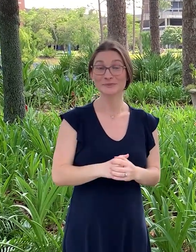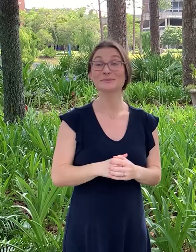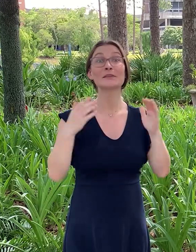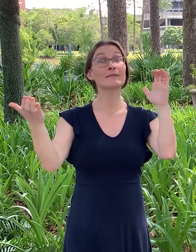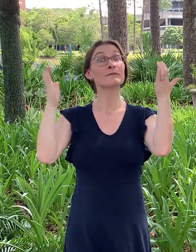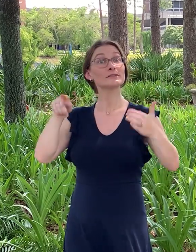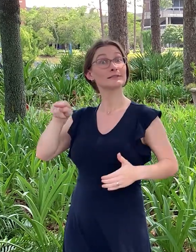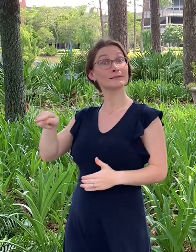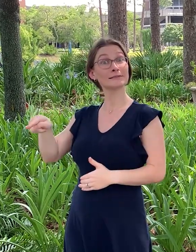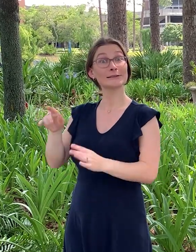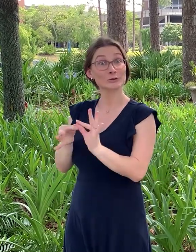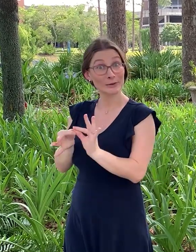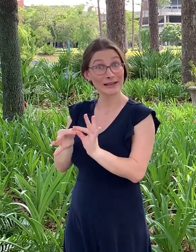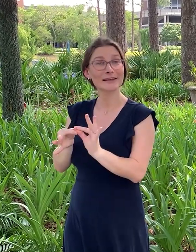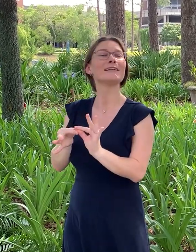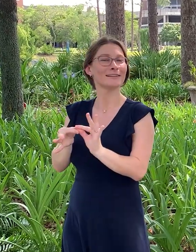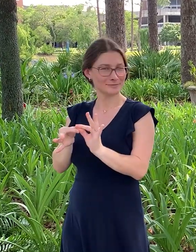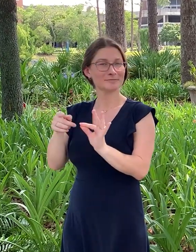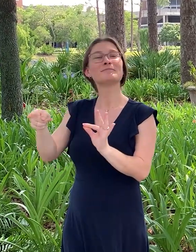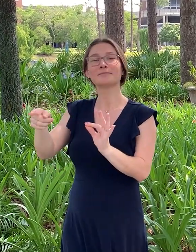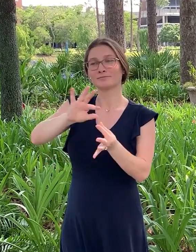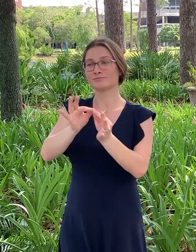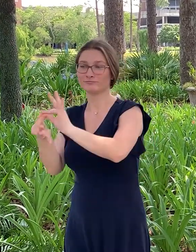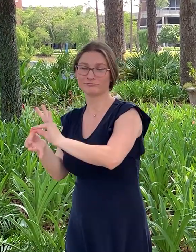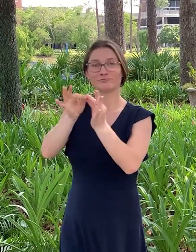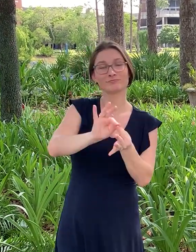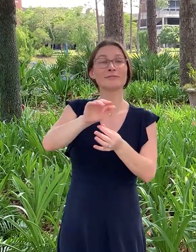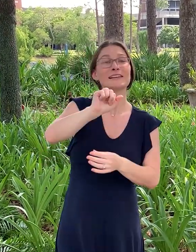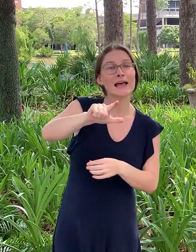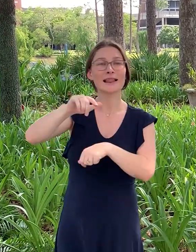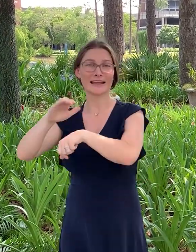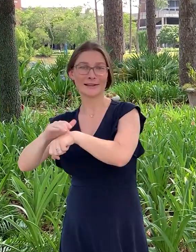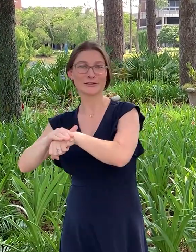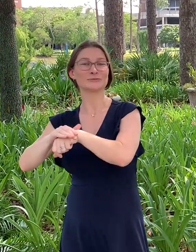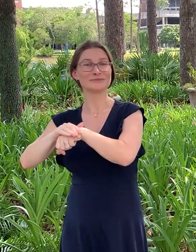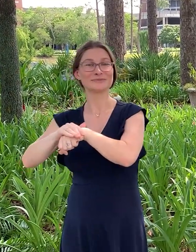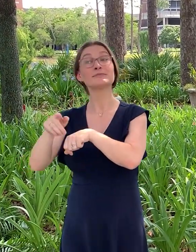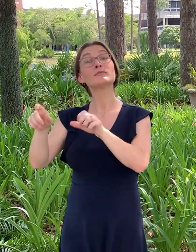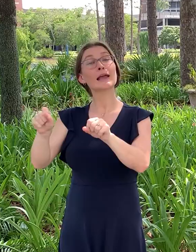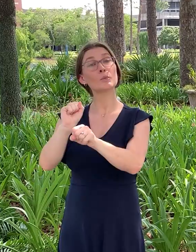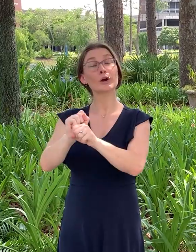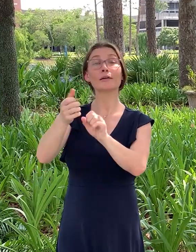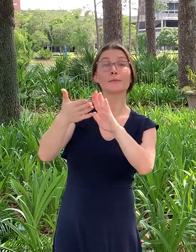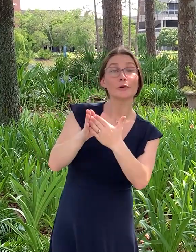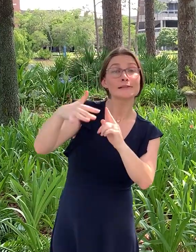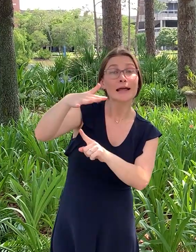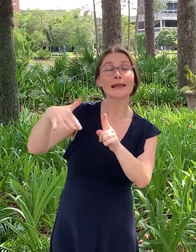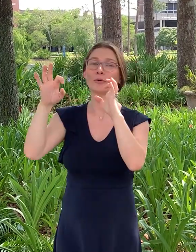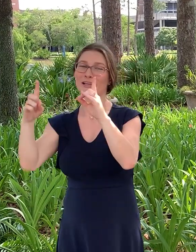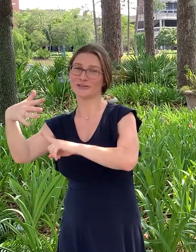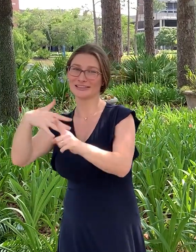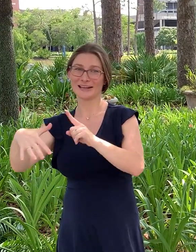do if you had a degree in interpreting? You would be an interpreter of ASL to English or vice versa, and you can work in a community or educational